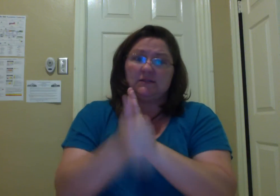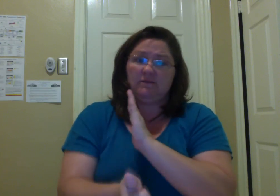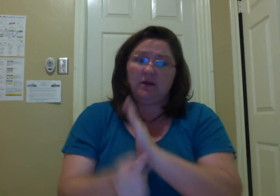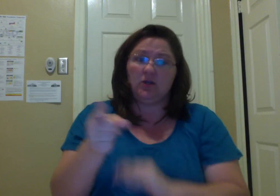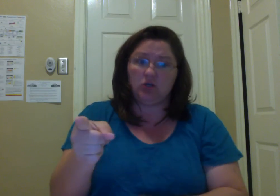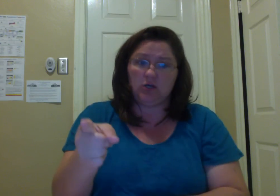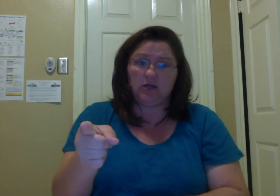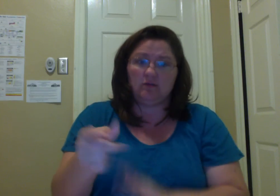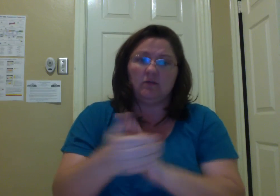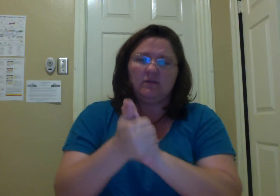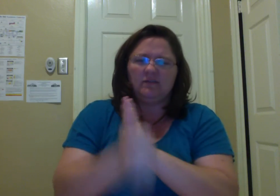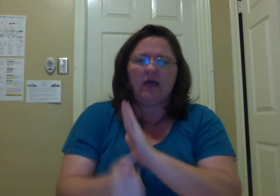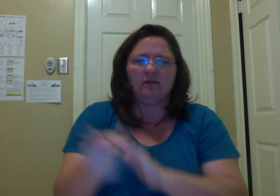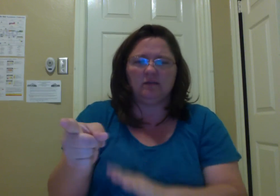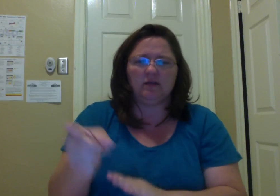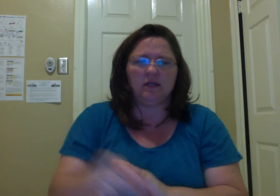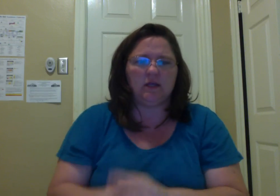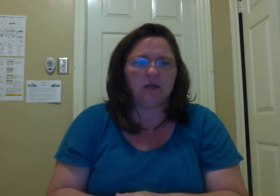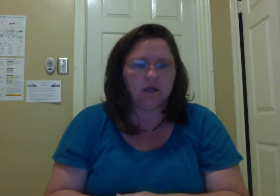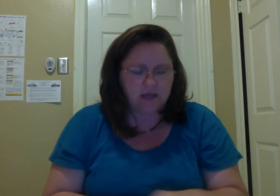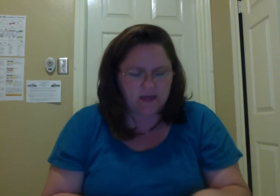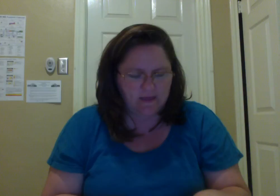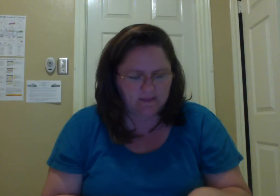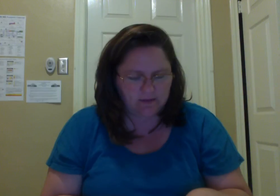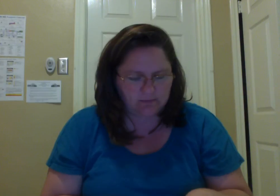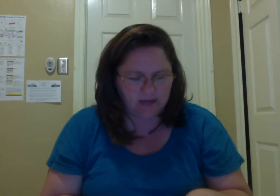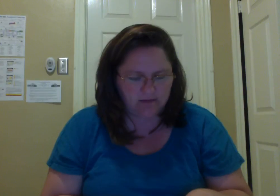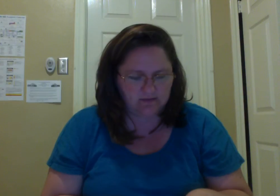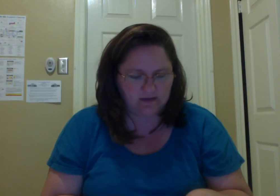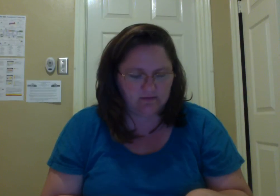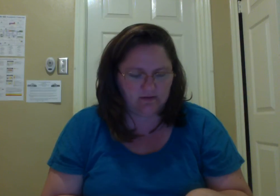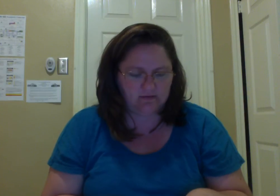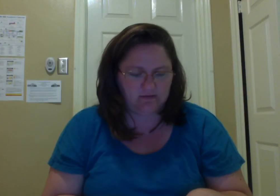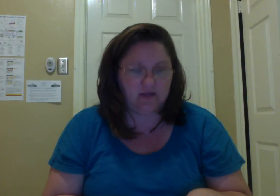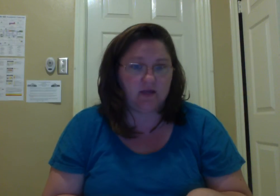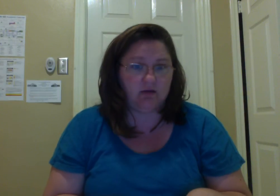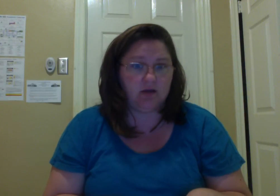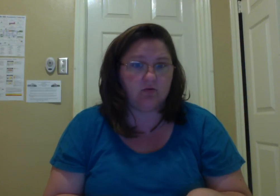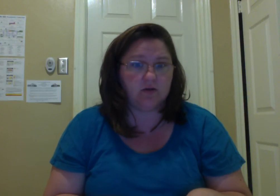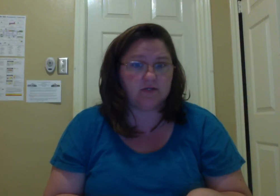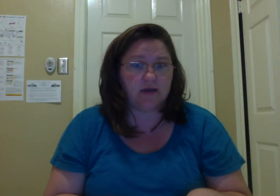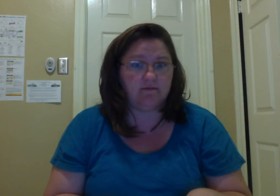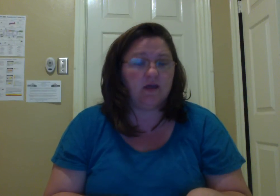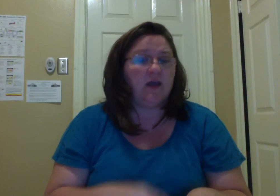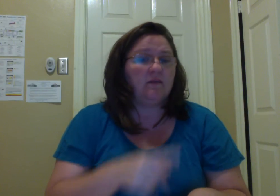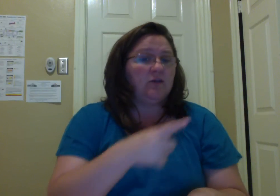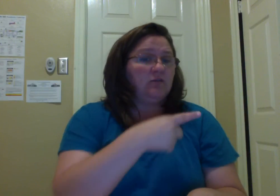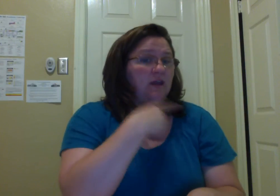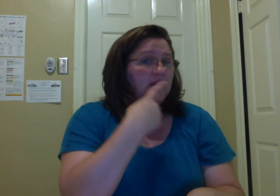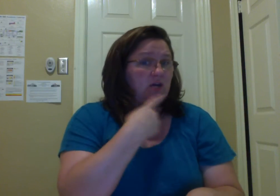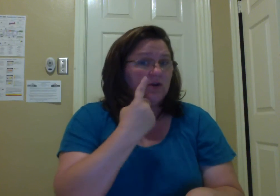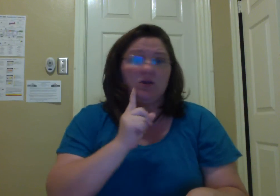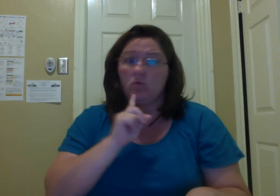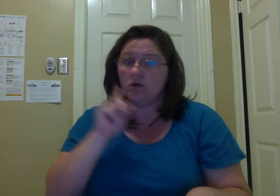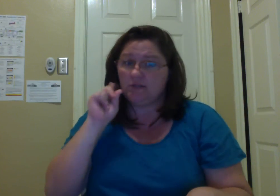very good. So this is talented. And then Max says, is he hearing or deaf? And then you say, hearing or